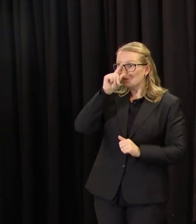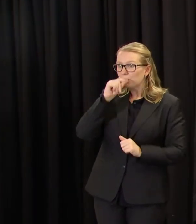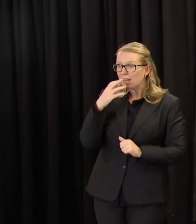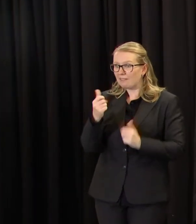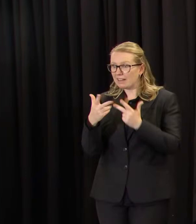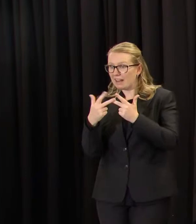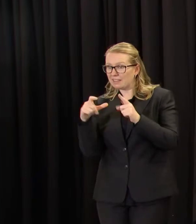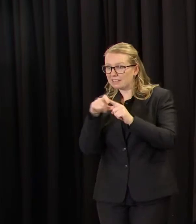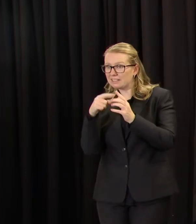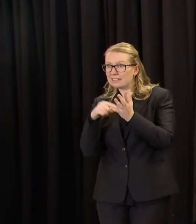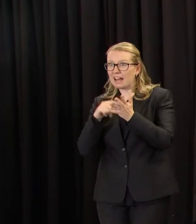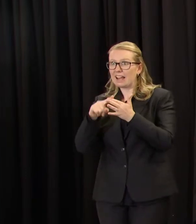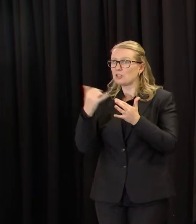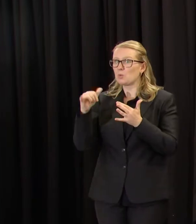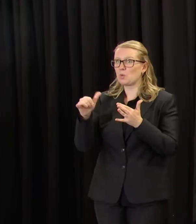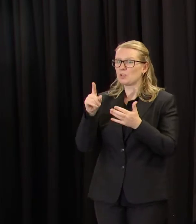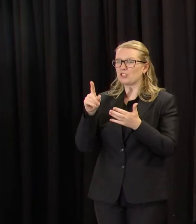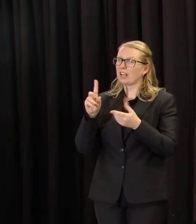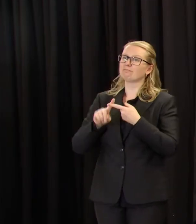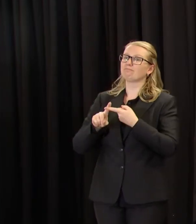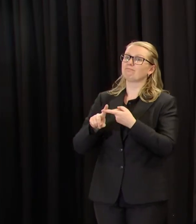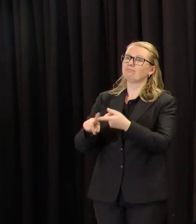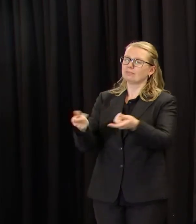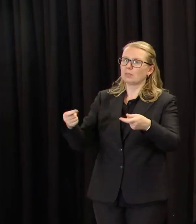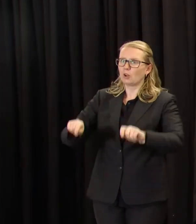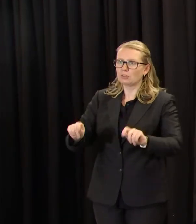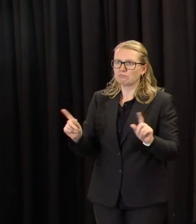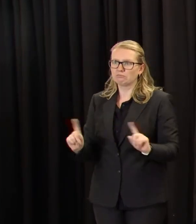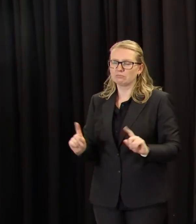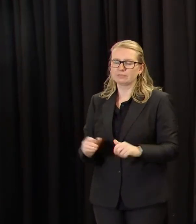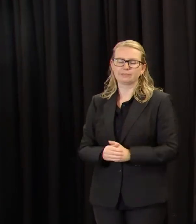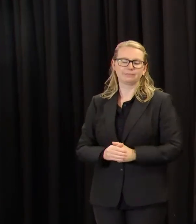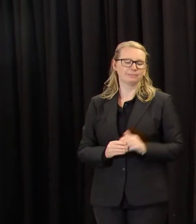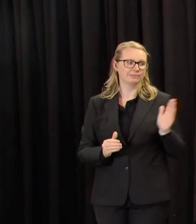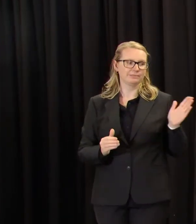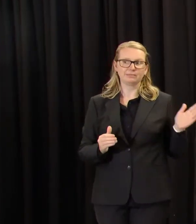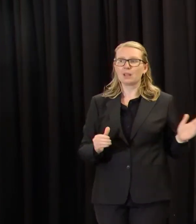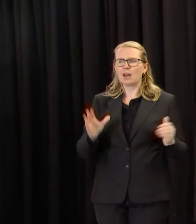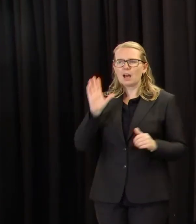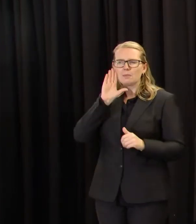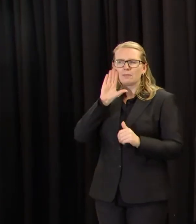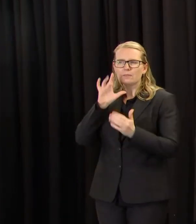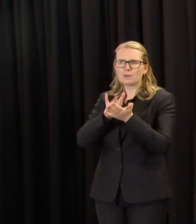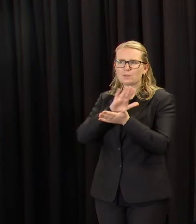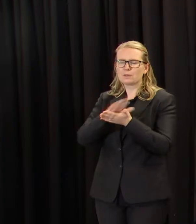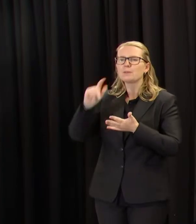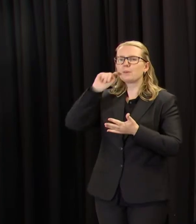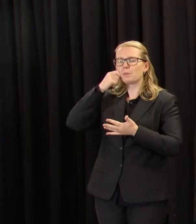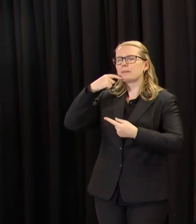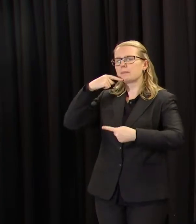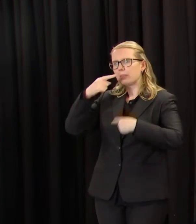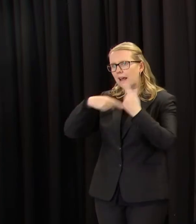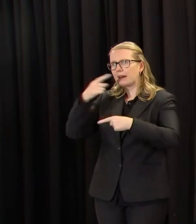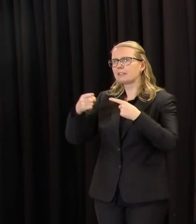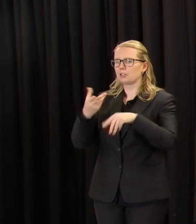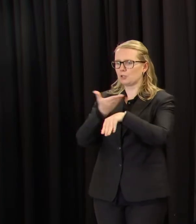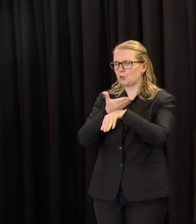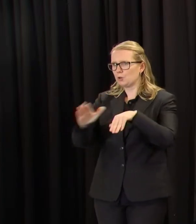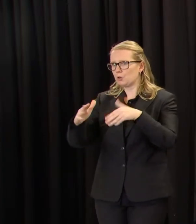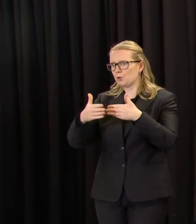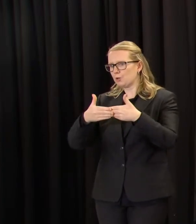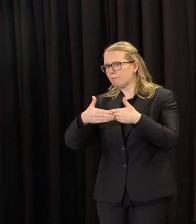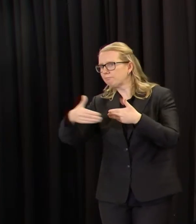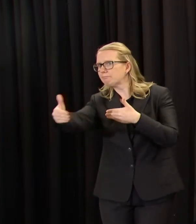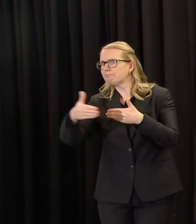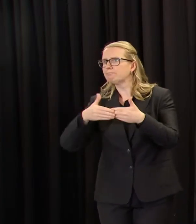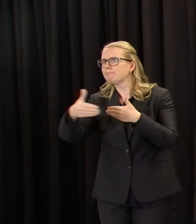is it just open-ended now? No, we'll have more to say before Thursday about what the new restrictions look like